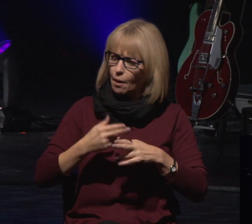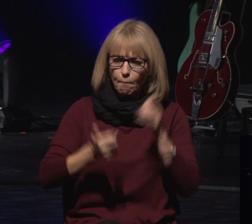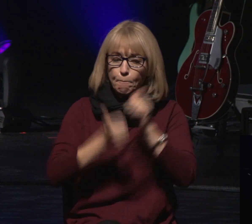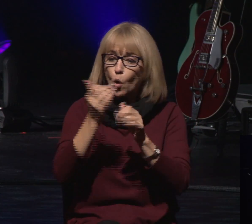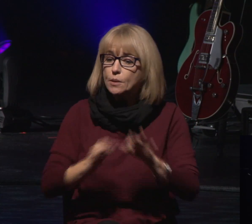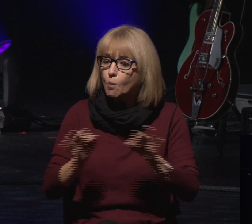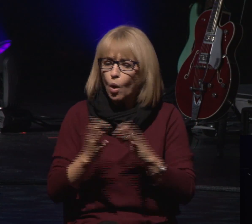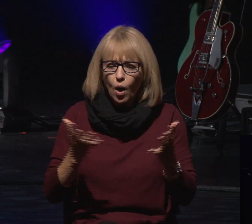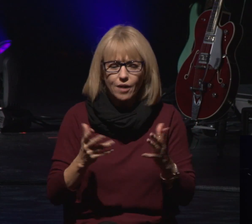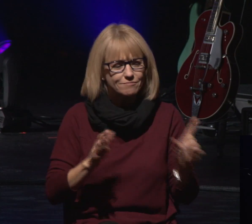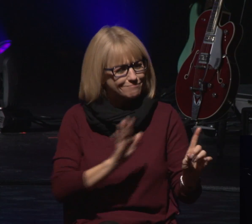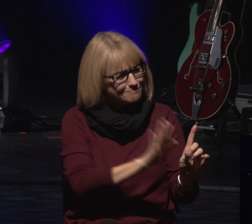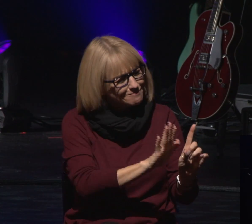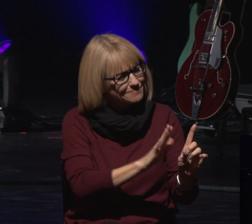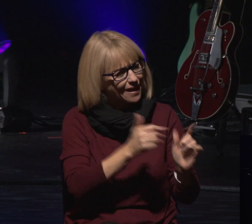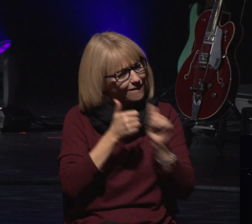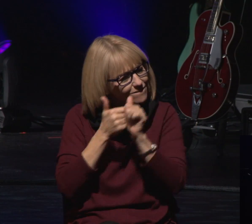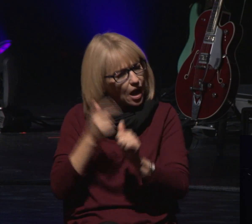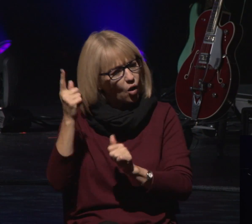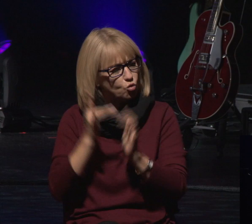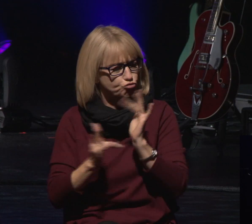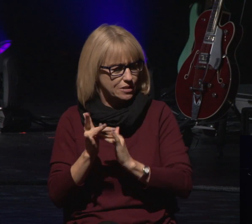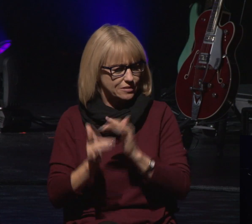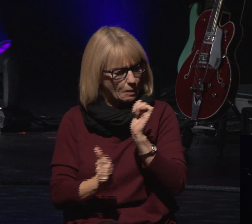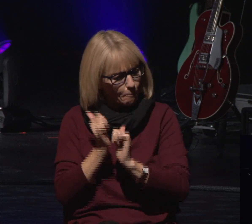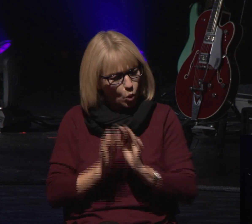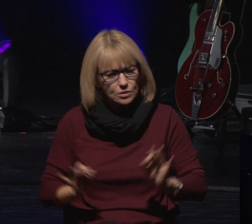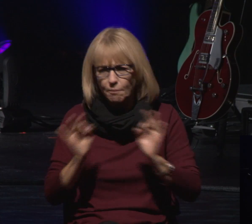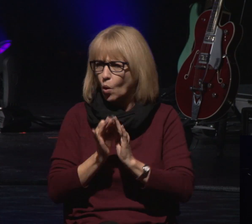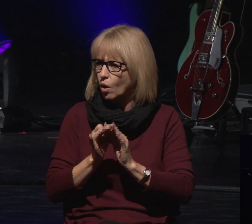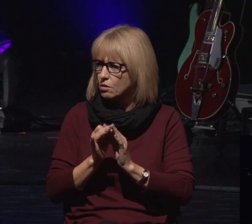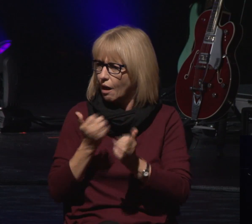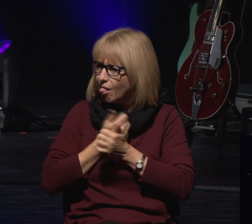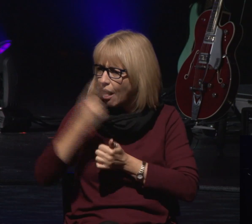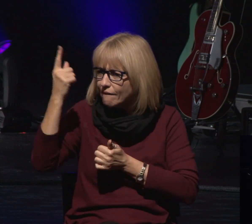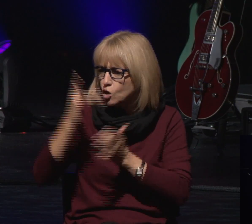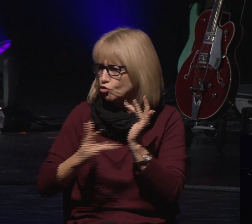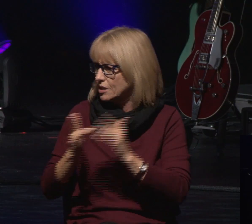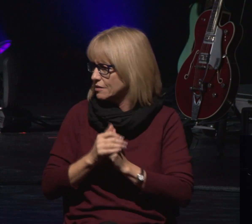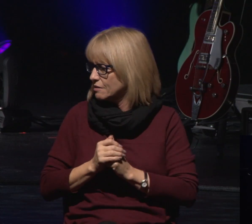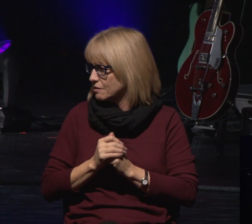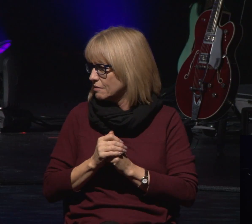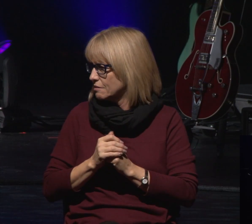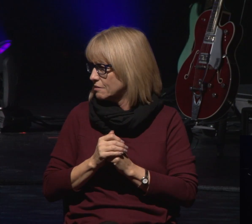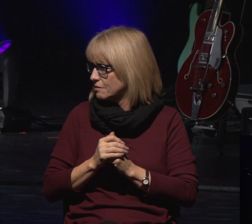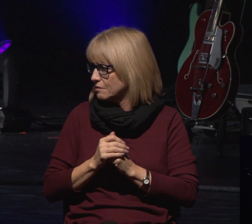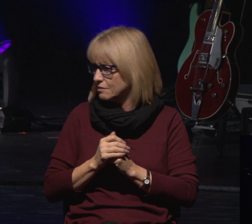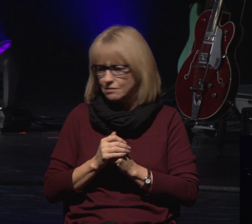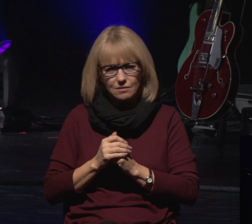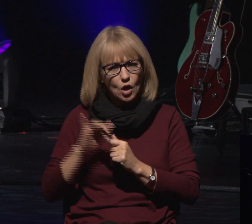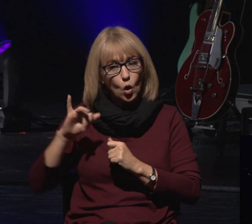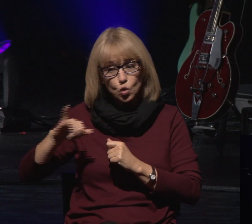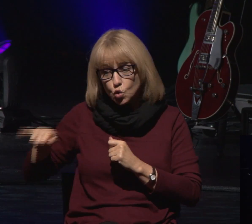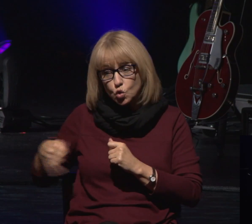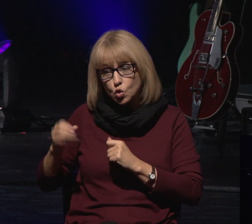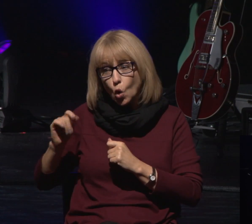Christ? Recognizing that this is what's most important. Joseph had his family around. Even the people that were so messed up, he's